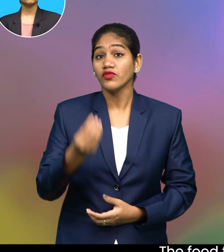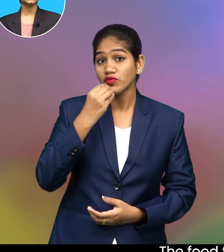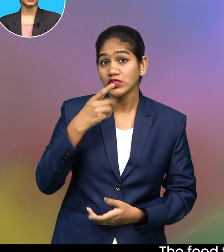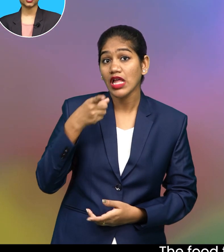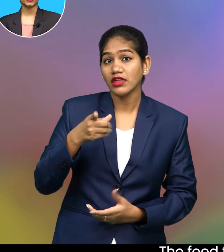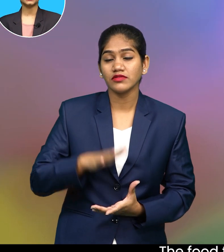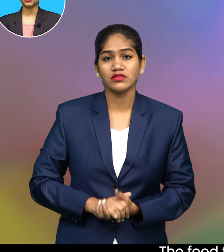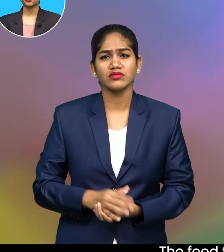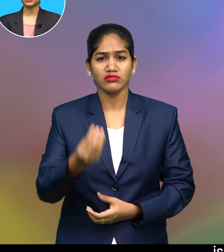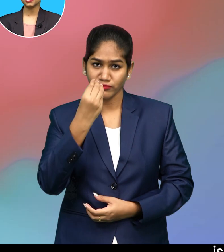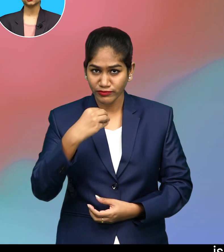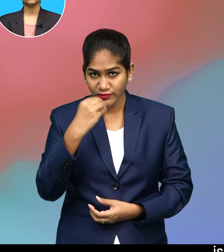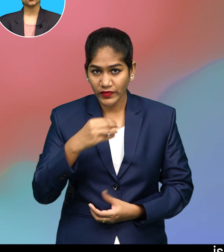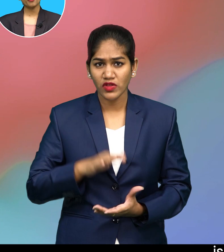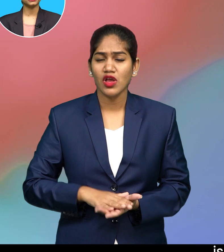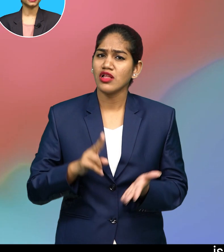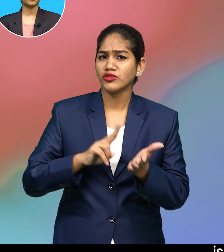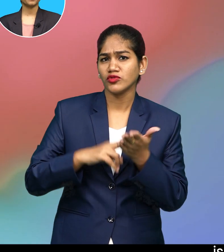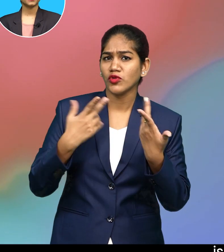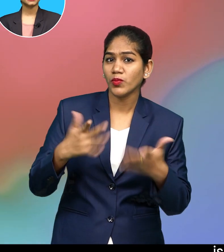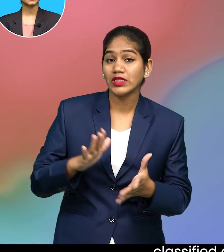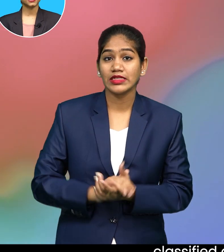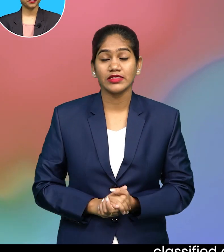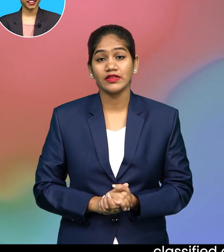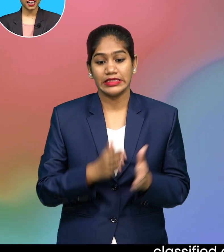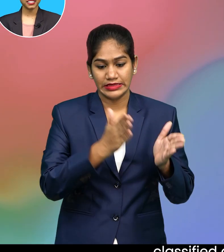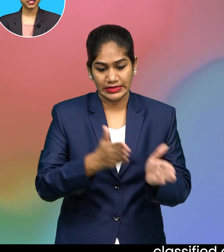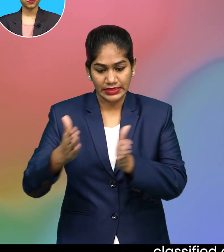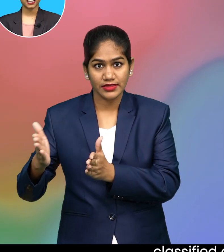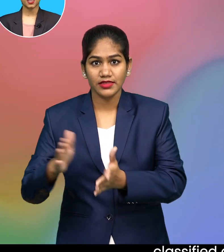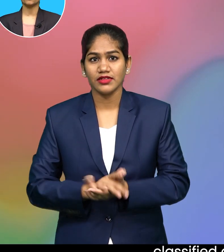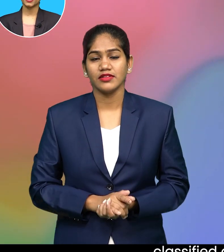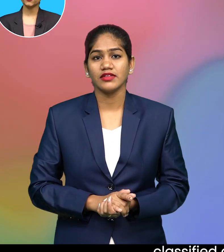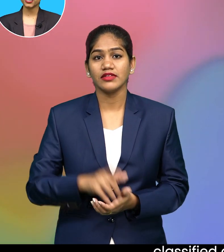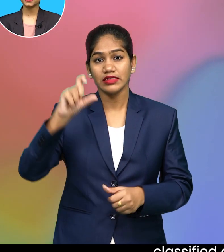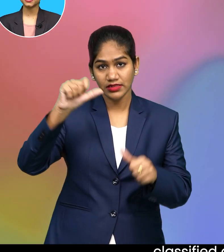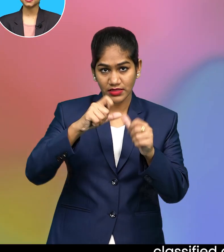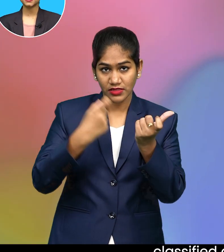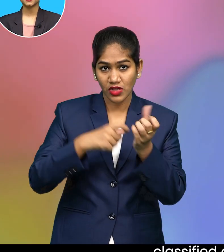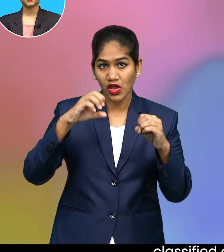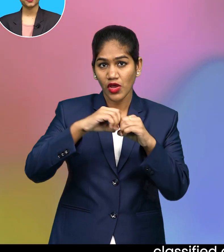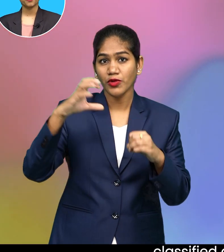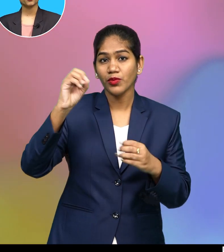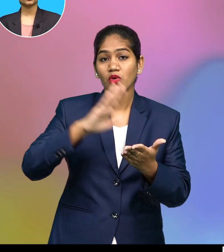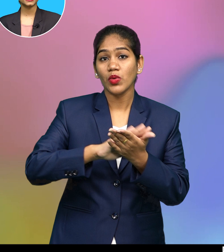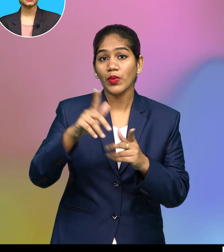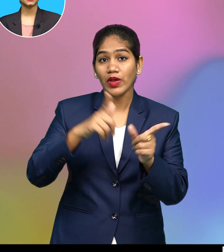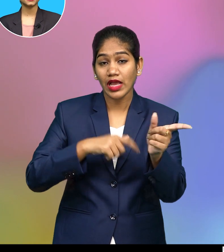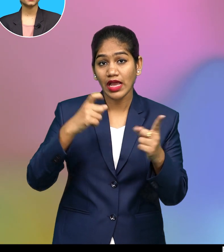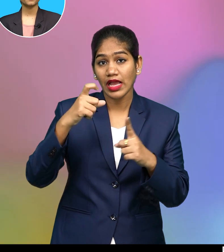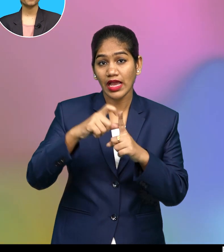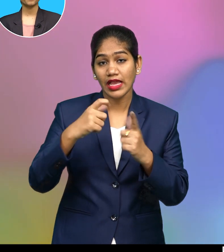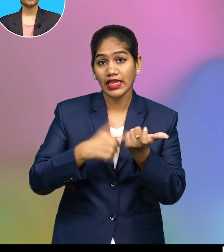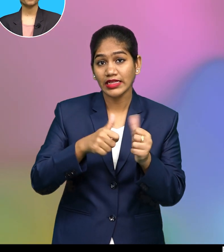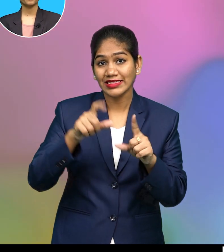The food that we consume is normally classified as carbohydrates,